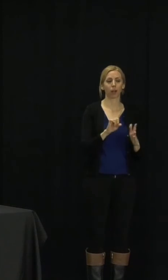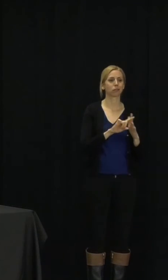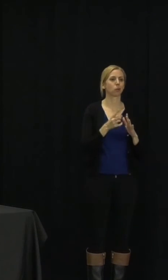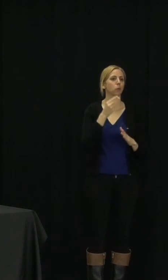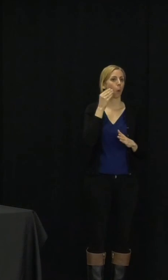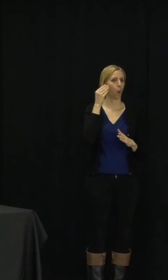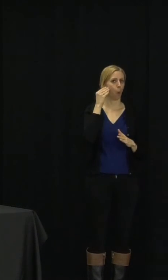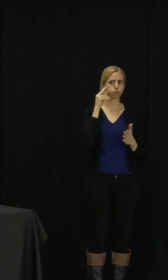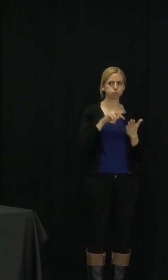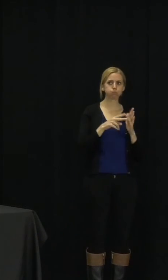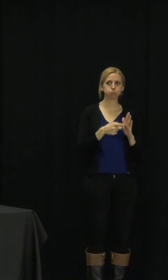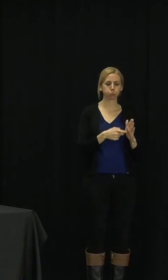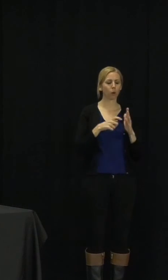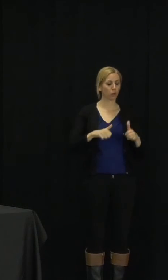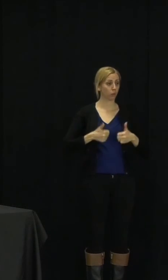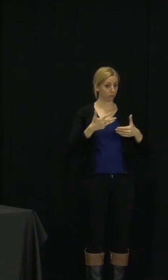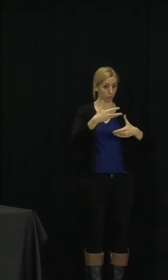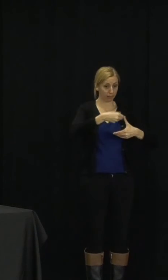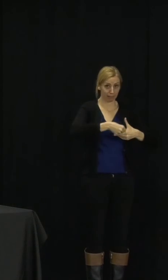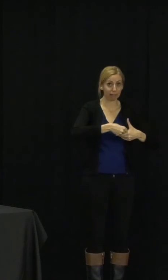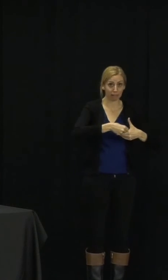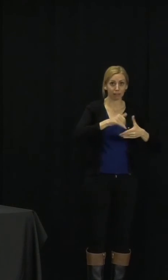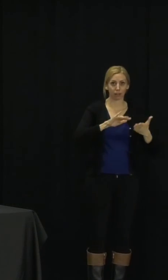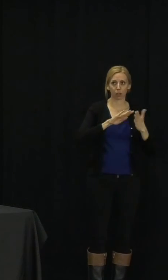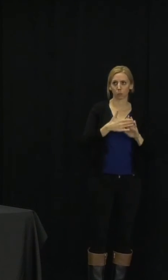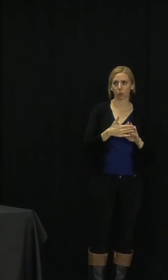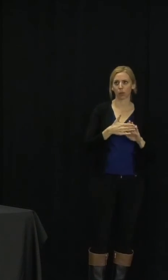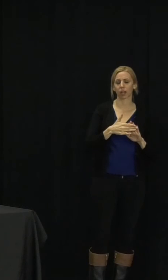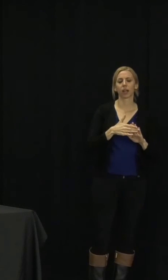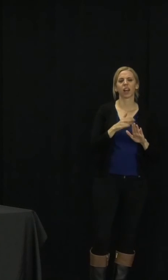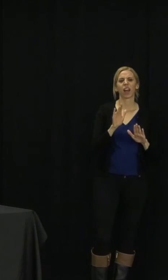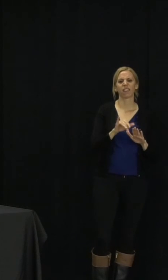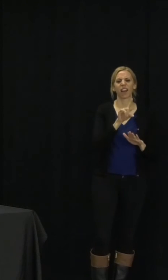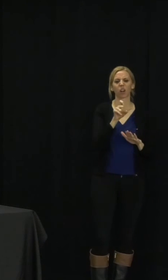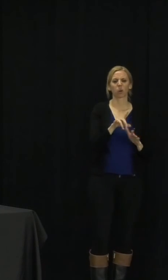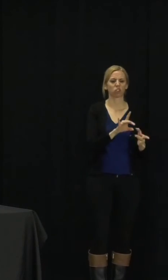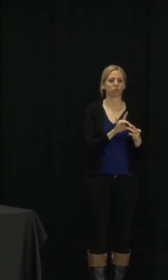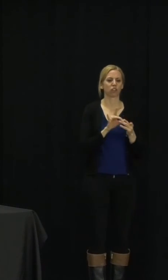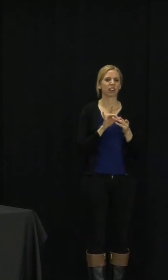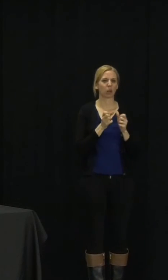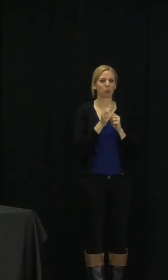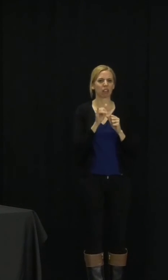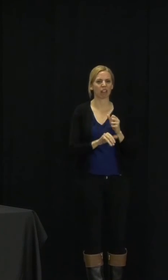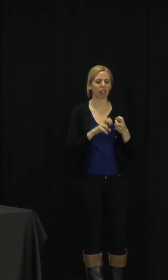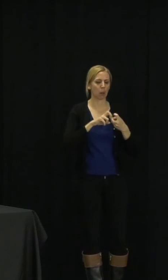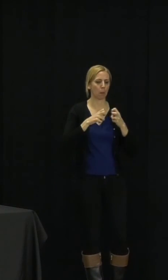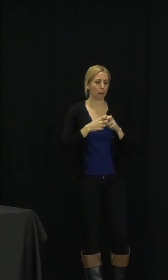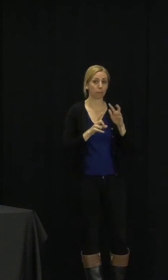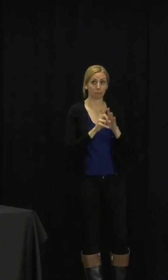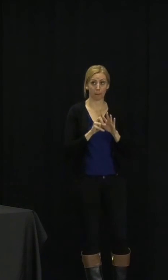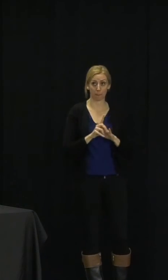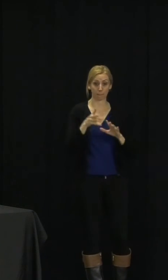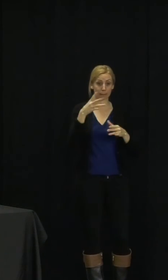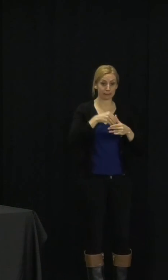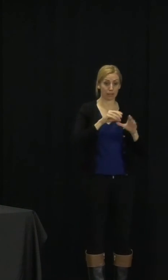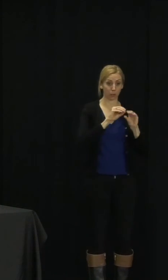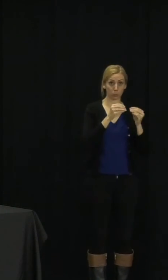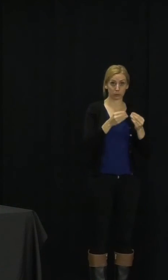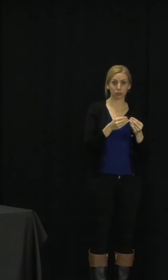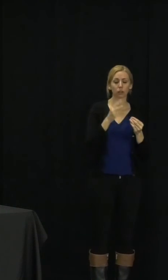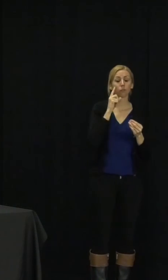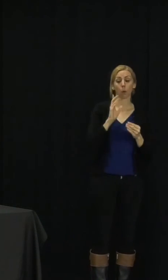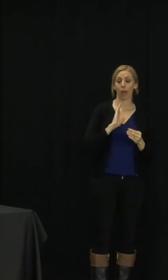need, and I did a lot of schooling myself, but you know, we don't need PhDs to do this